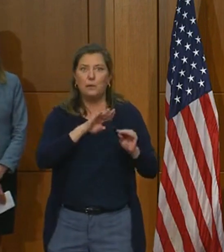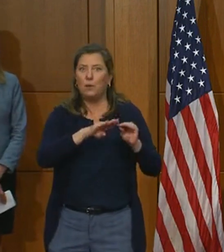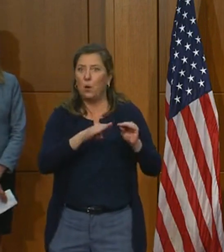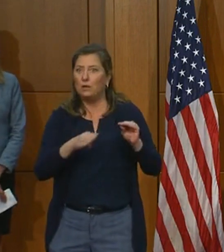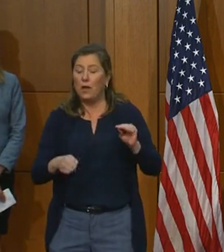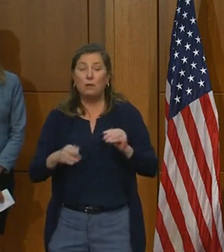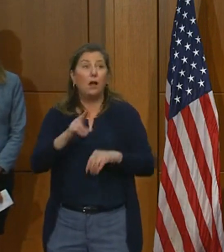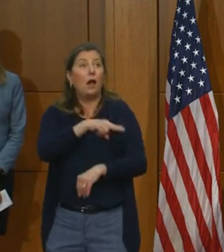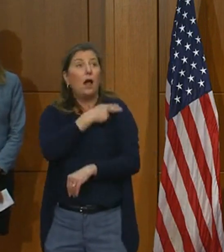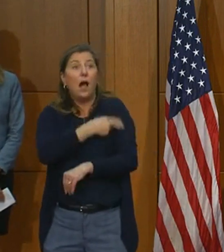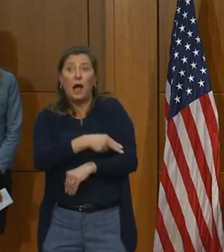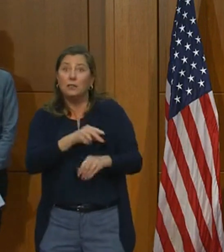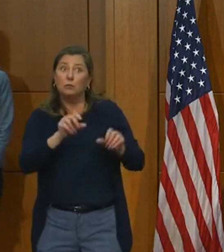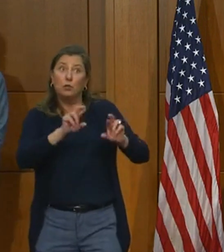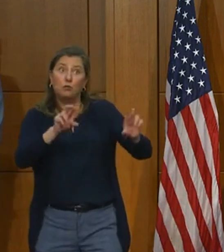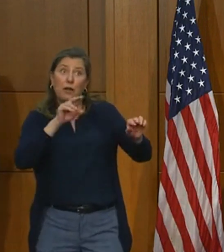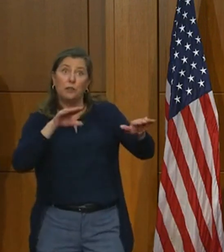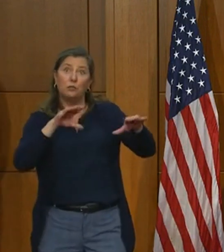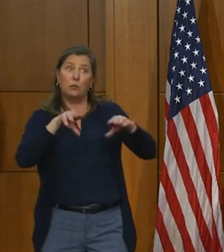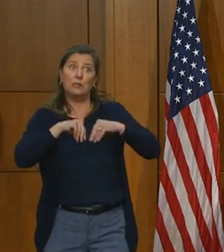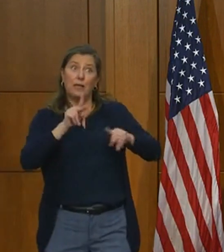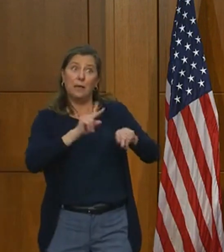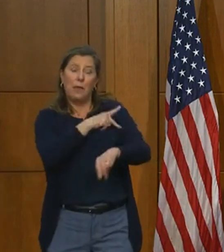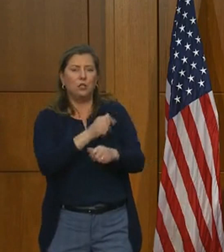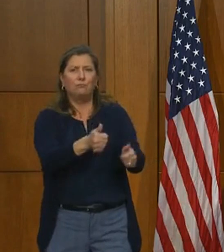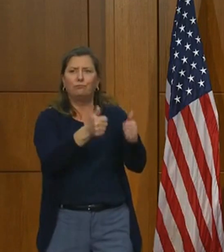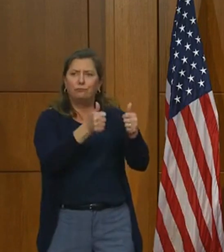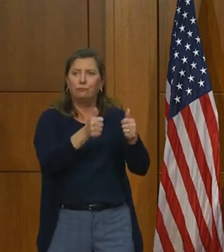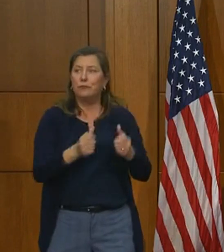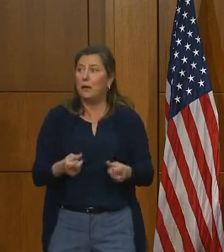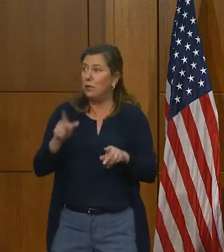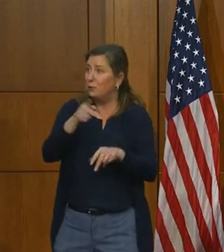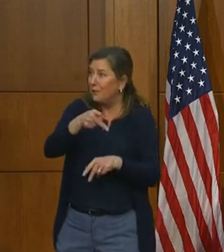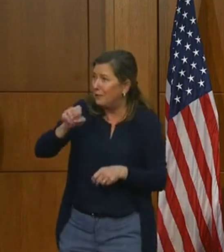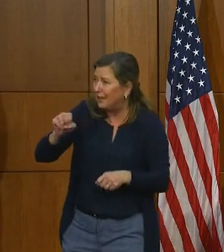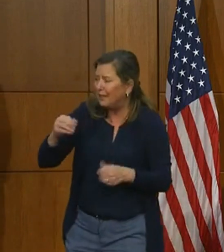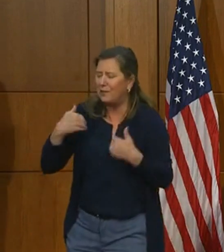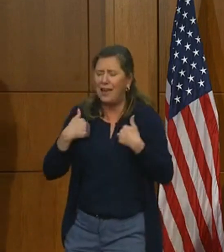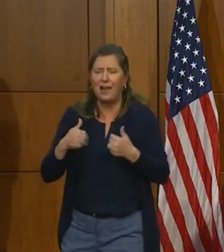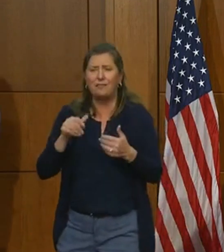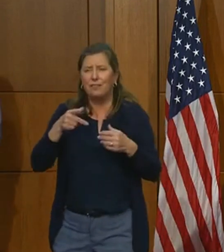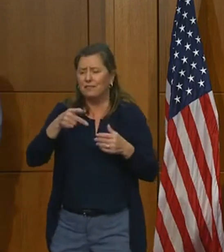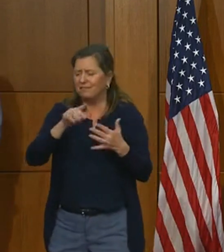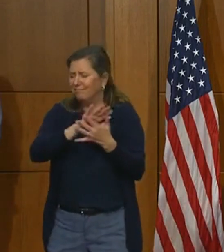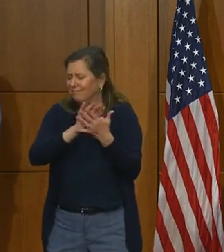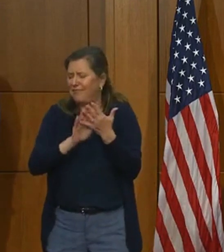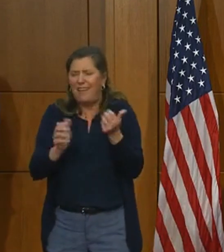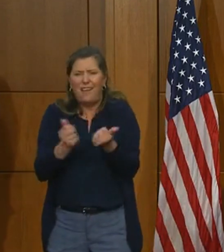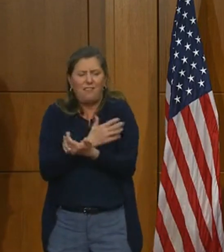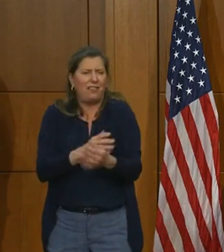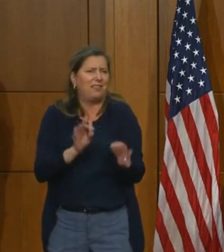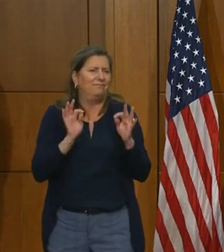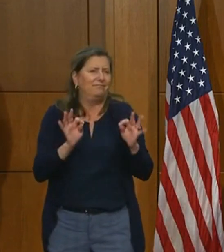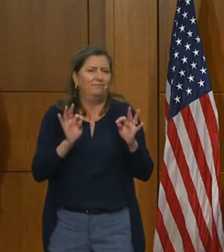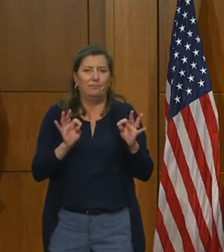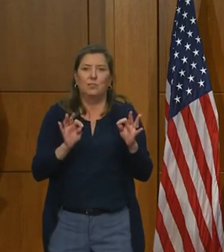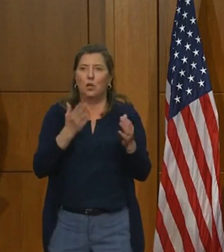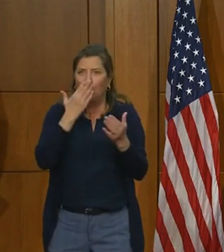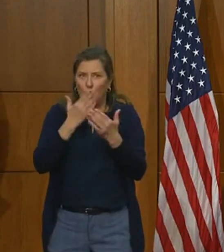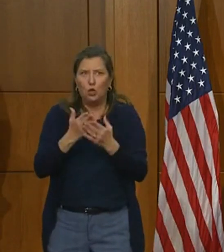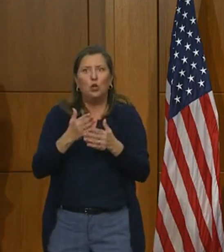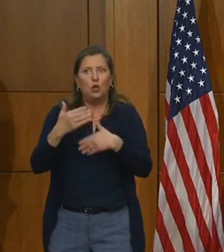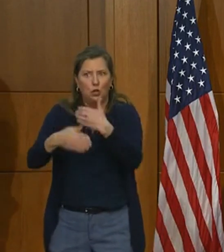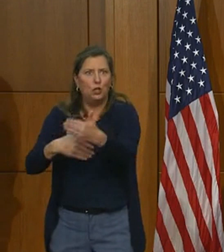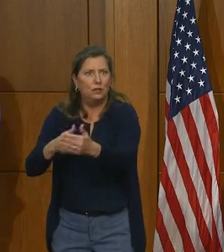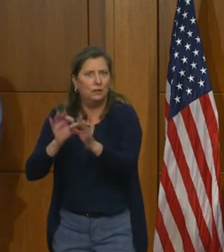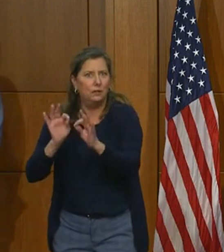Our hospital capacity is in a good place. The amount of PPE, the amount of testing, all of these things are headed in a good